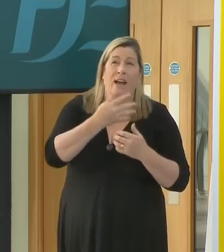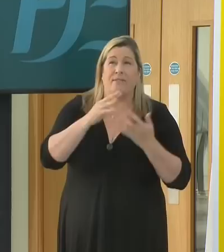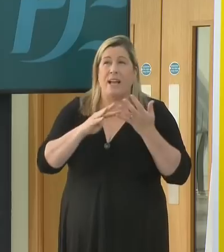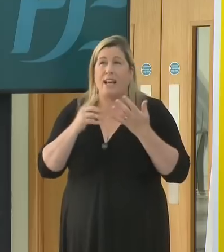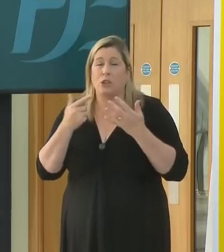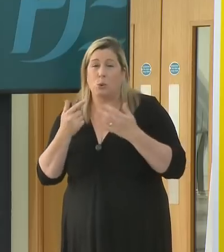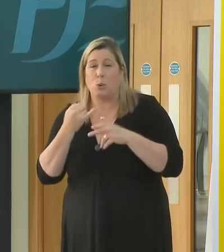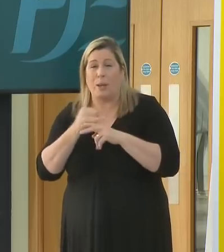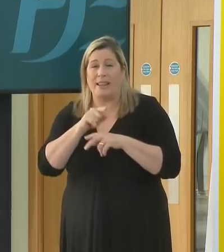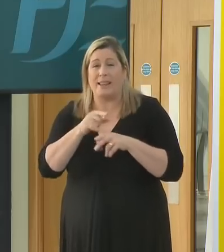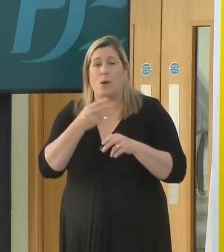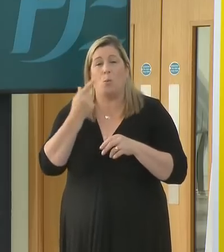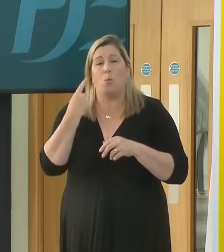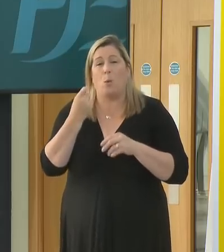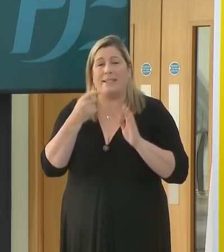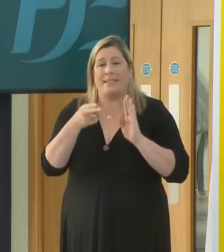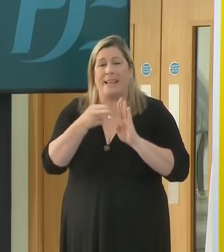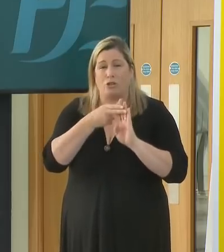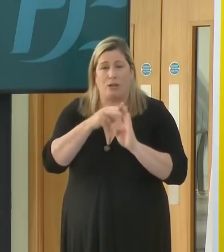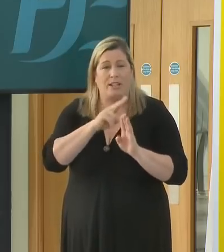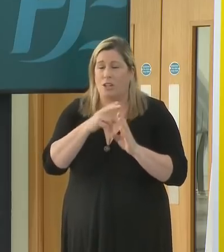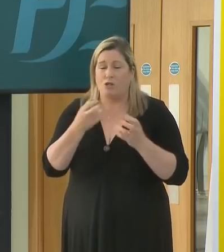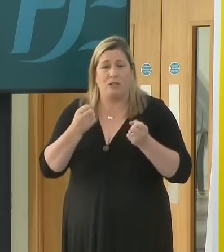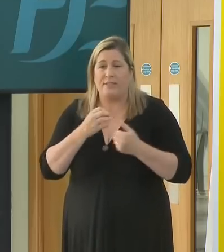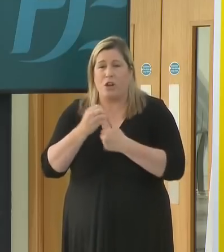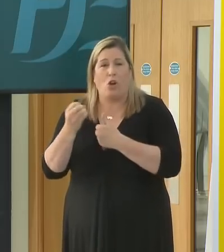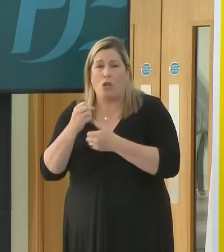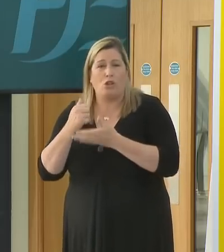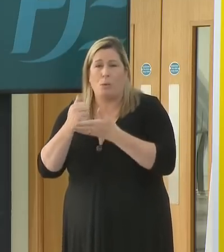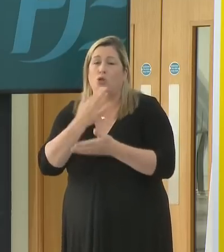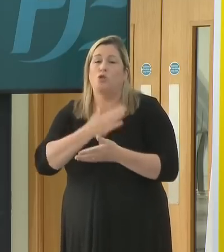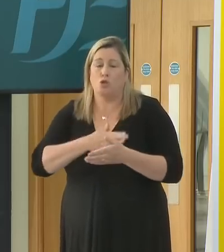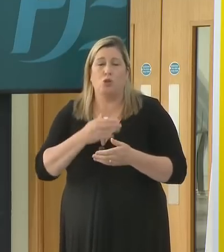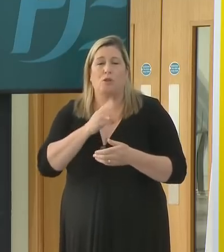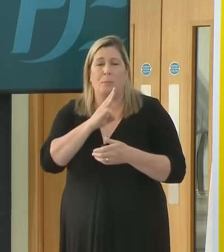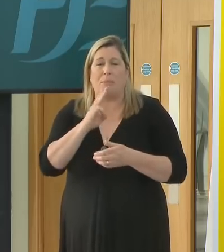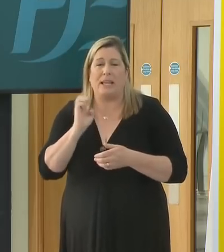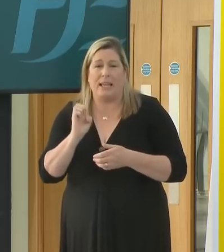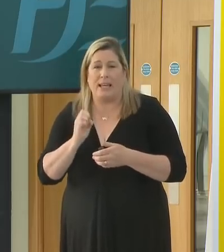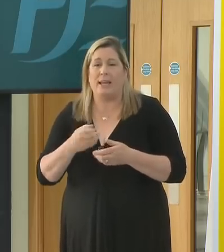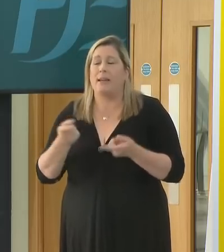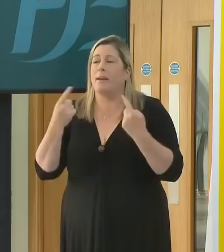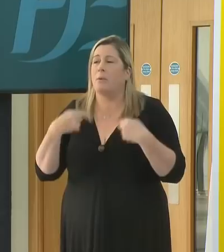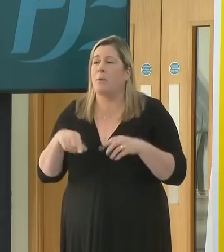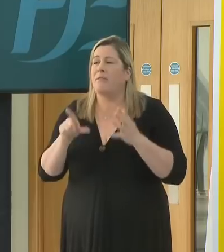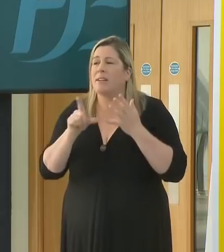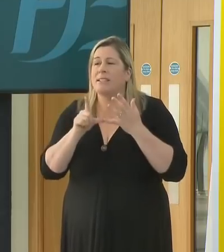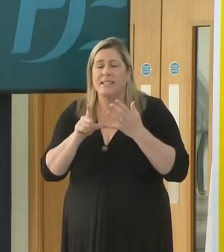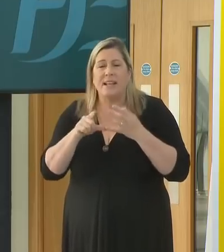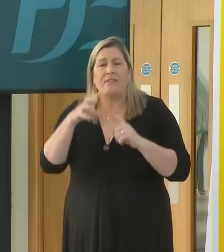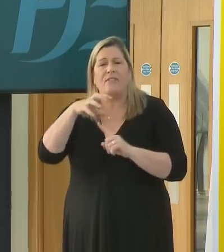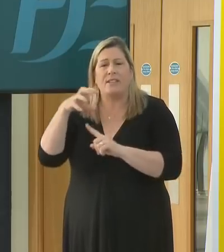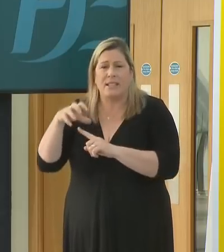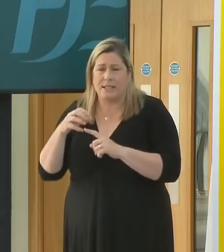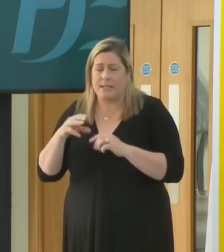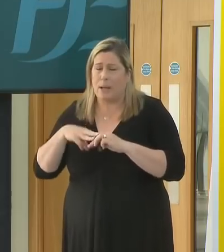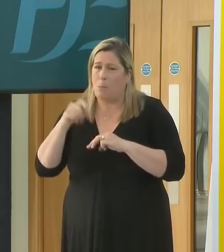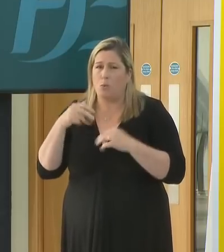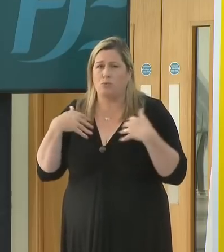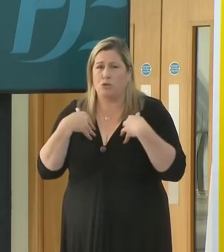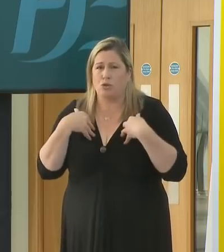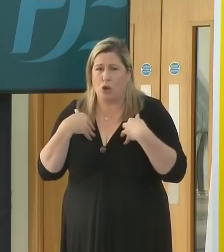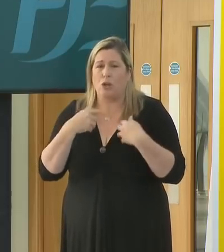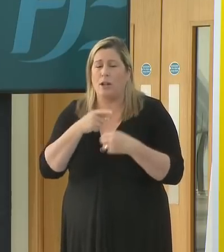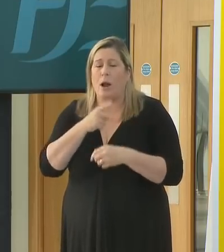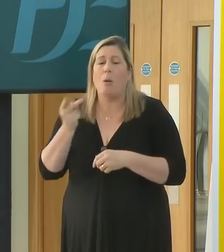facilities in that category that are not receiving any other supports. We have 7 facilities that we have most concerns about. They are both public